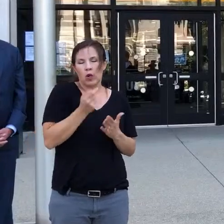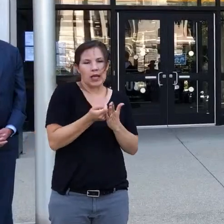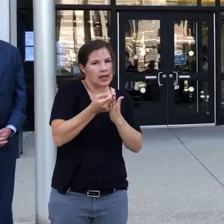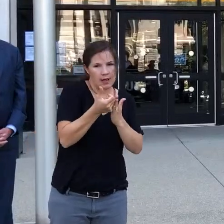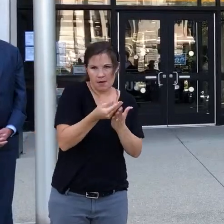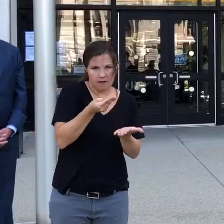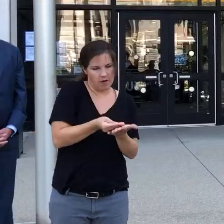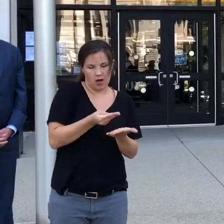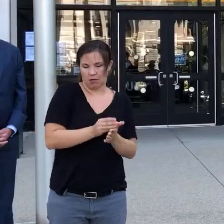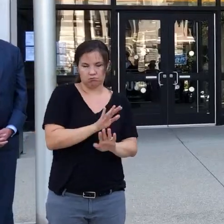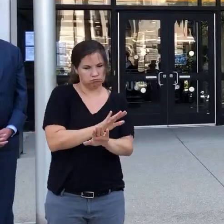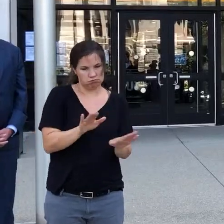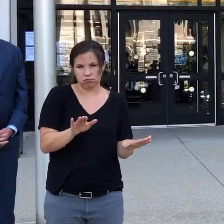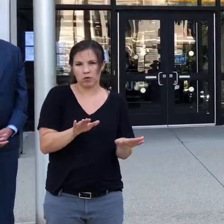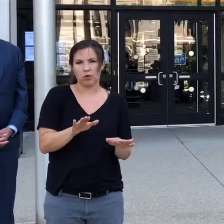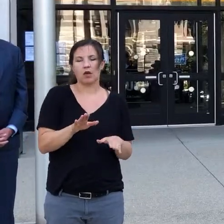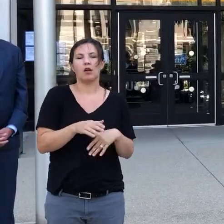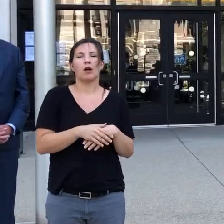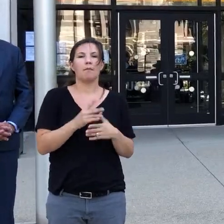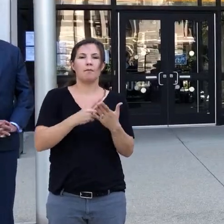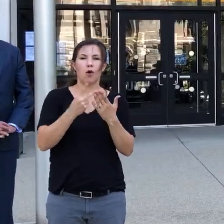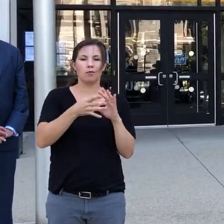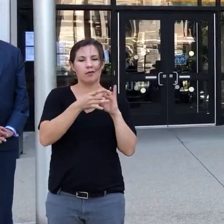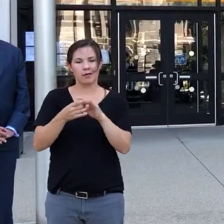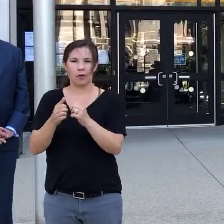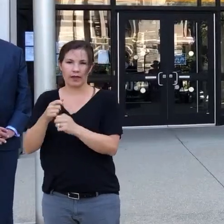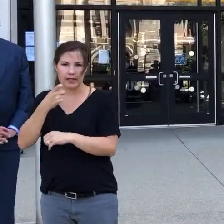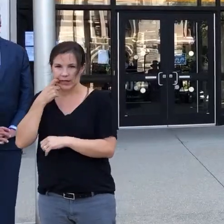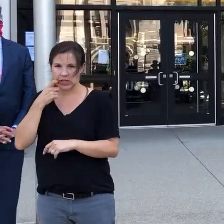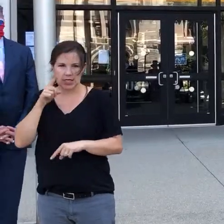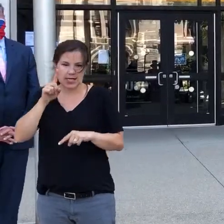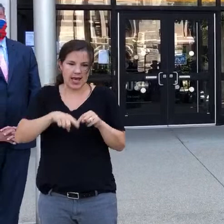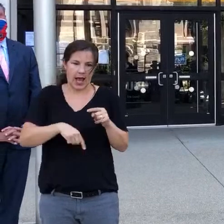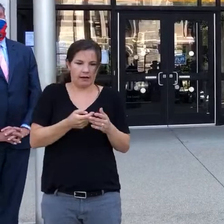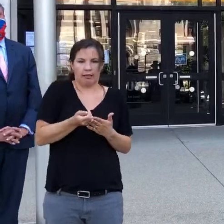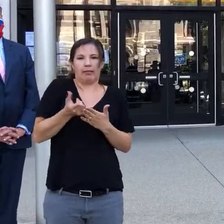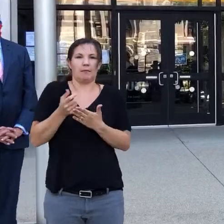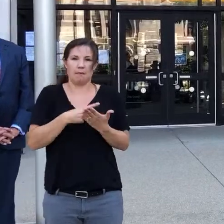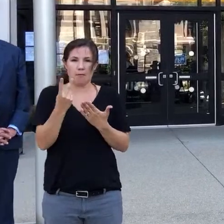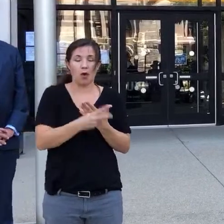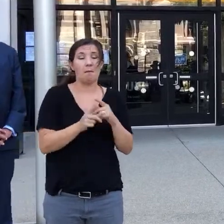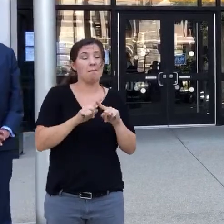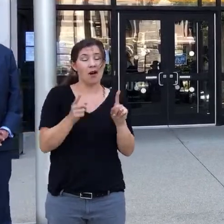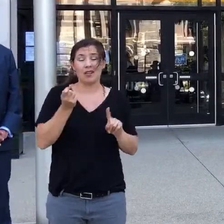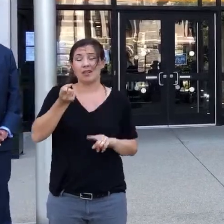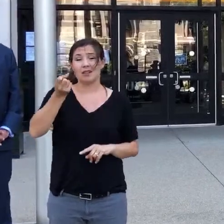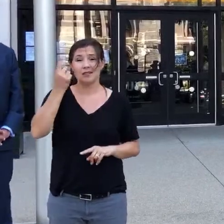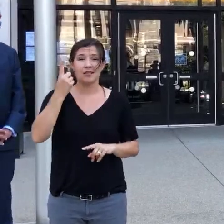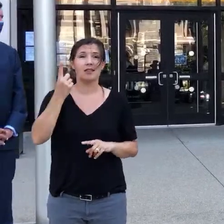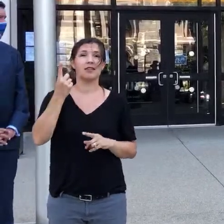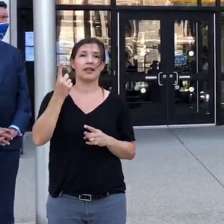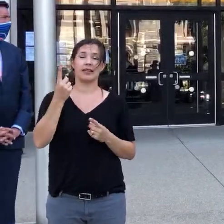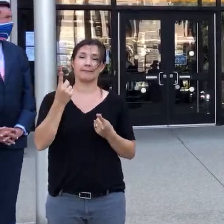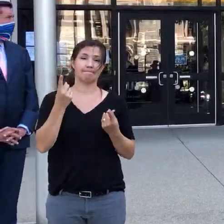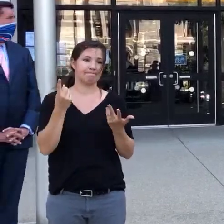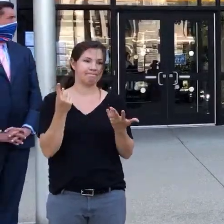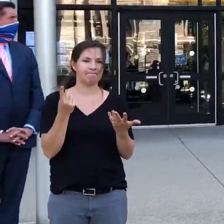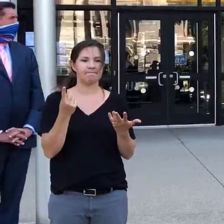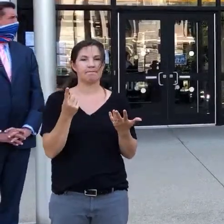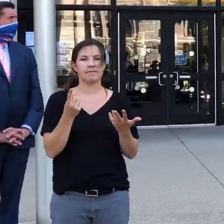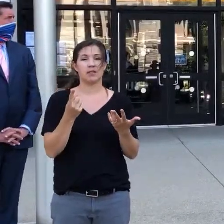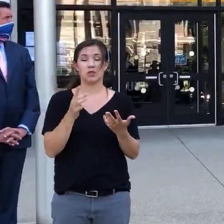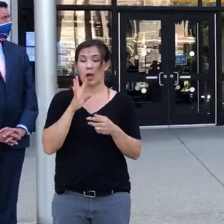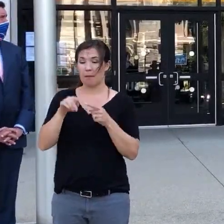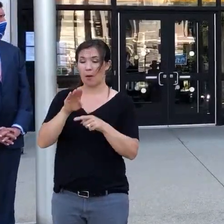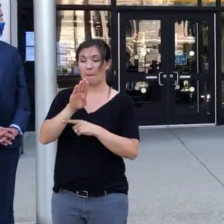program funding for programs that deal with addiction. But everything's on the table when you're talking about billions